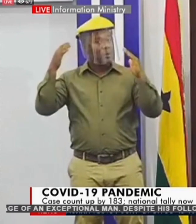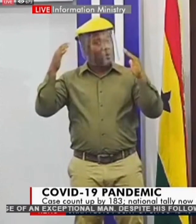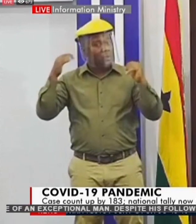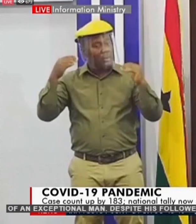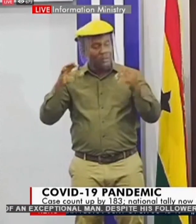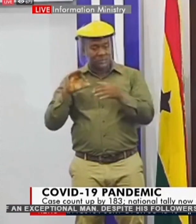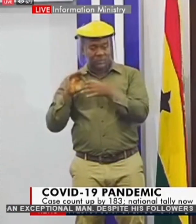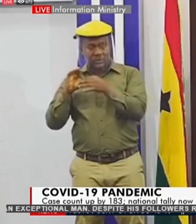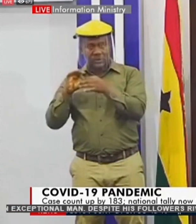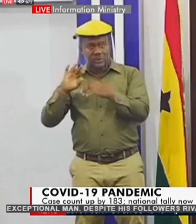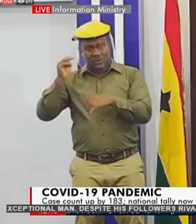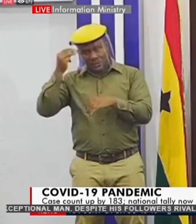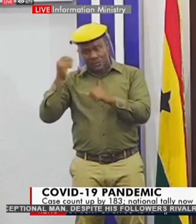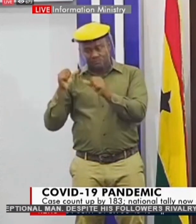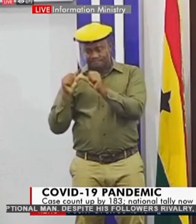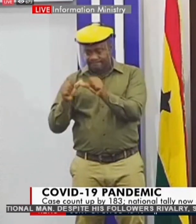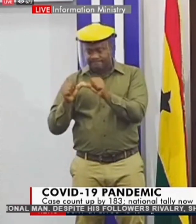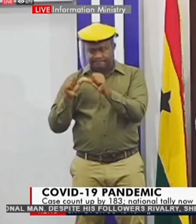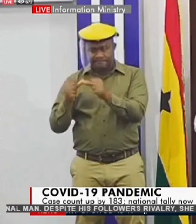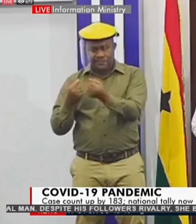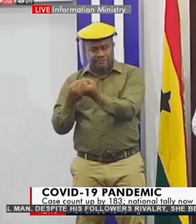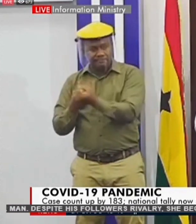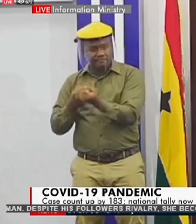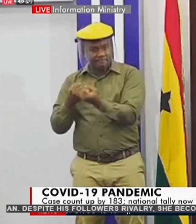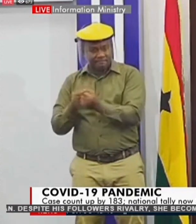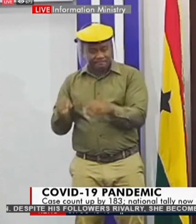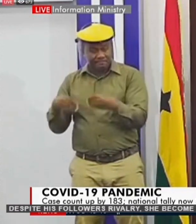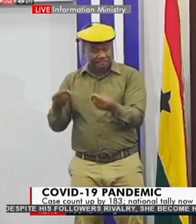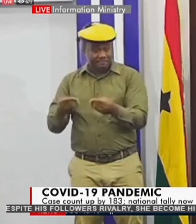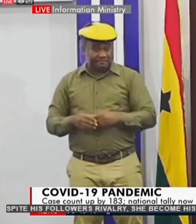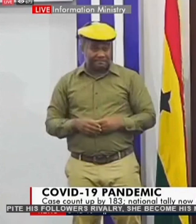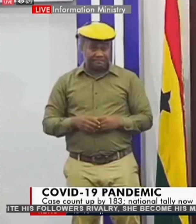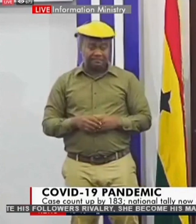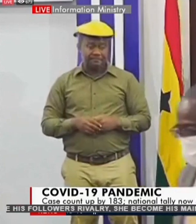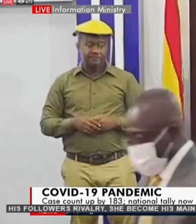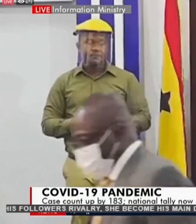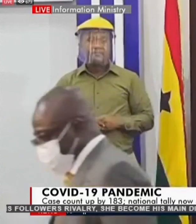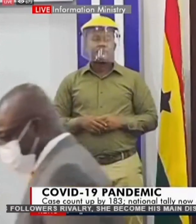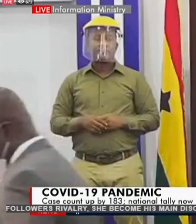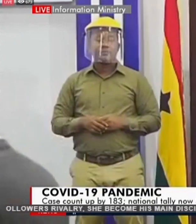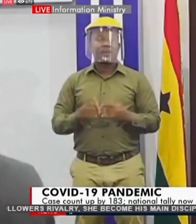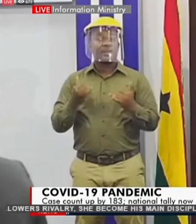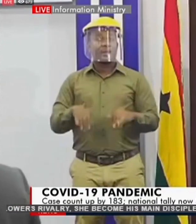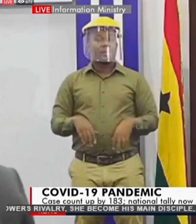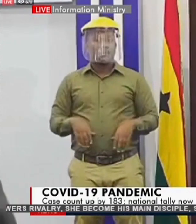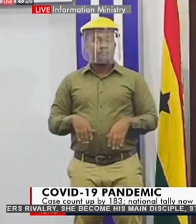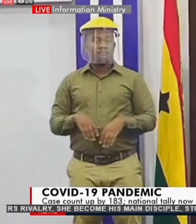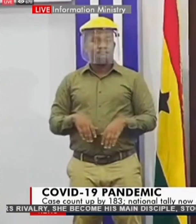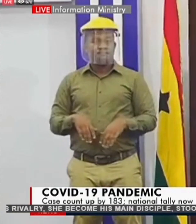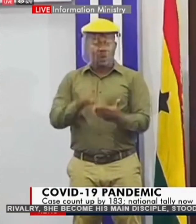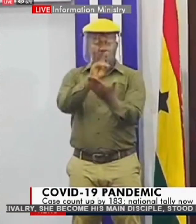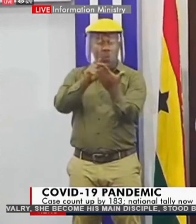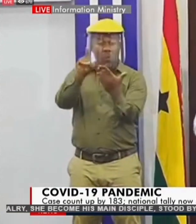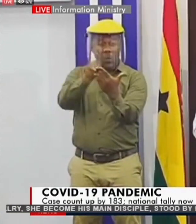with the ministries to provide the support. Now let me look at stigma. Stigma